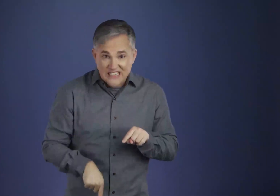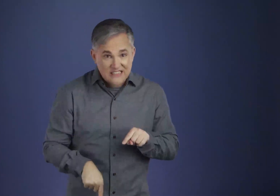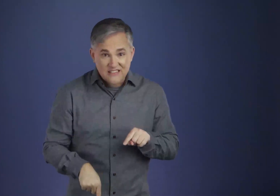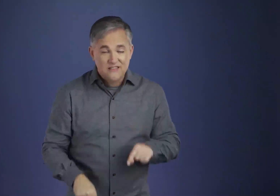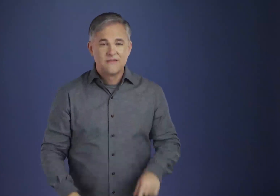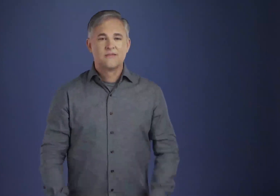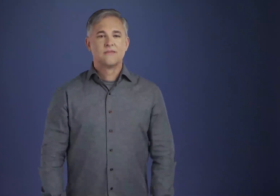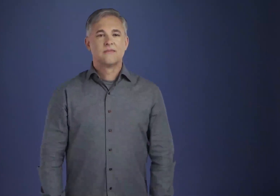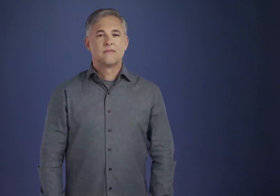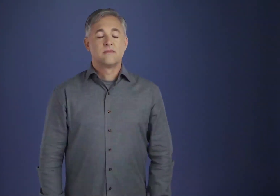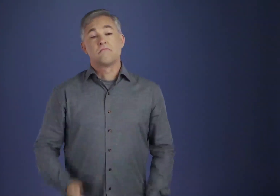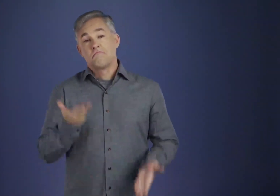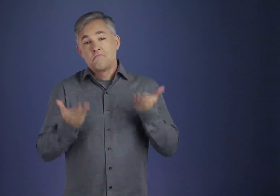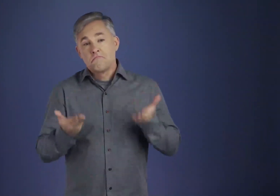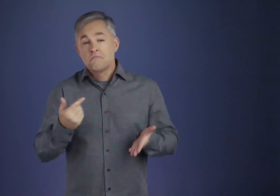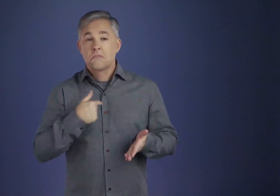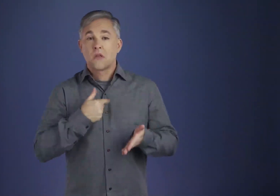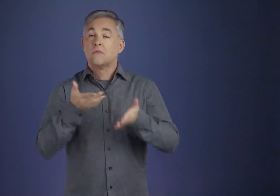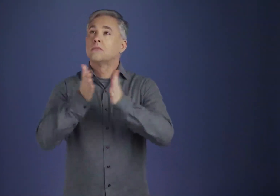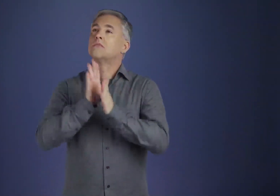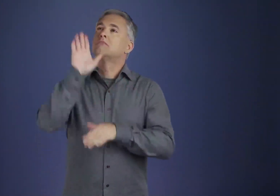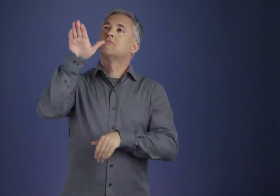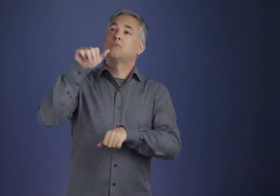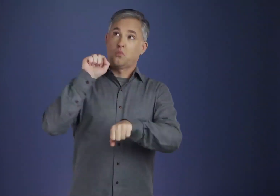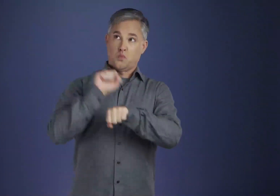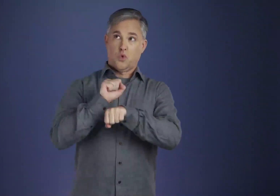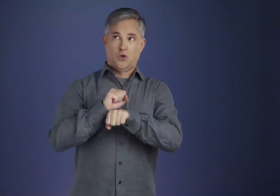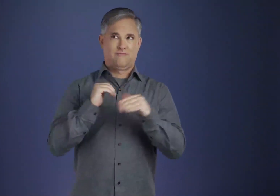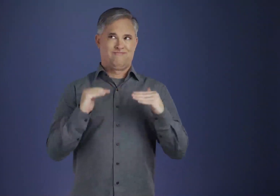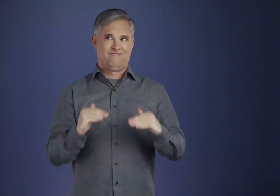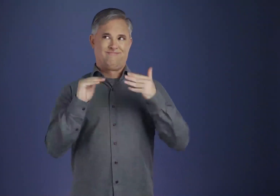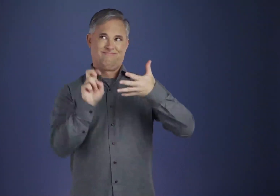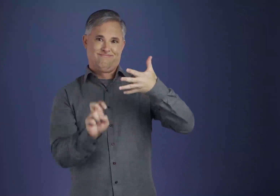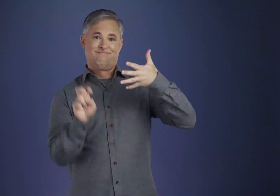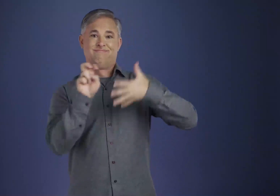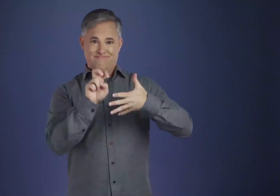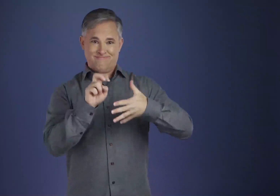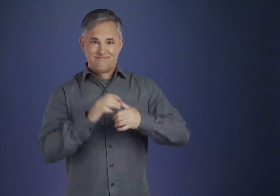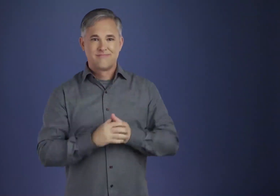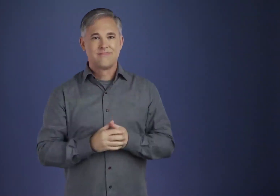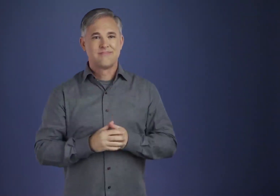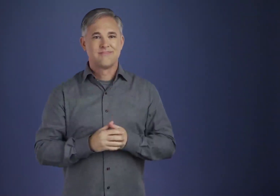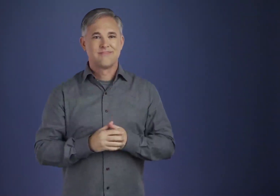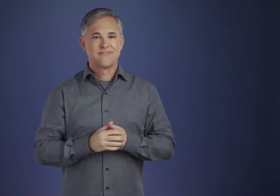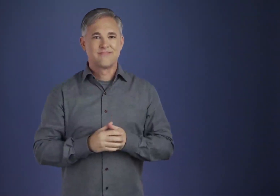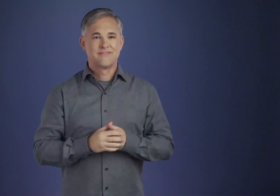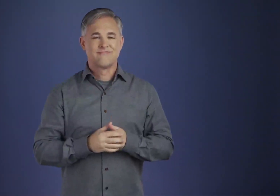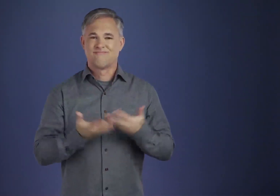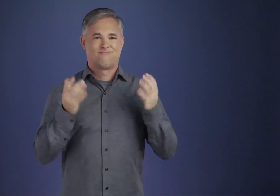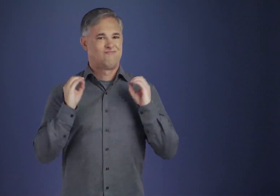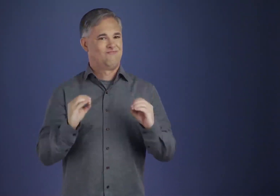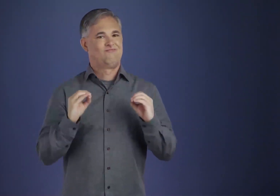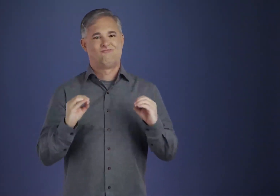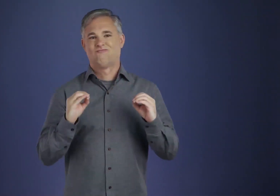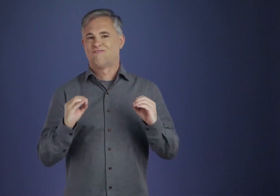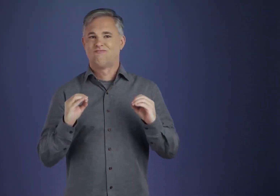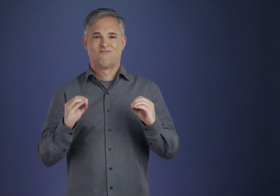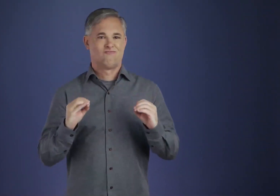We prayed for healthy children and were presented with sick ones, or none at all. We prayed for promotions at business,